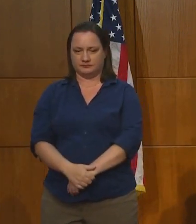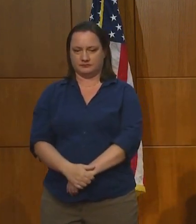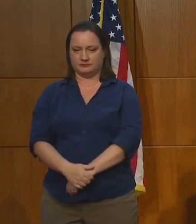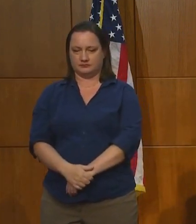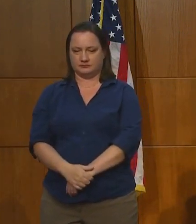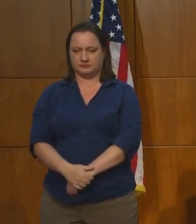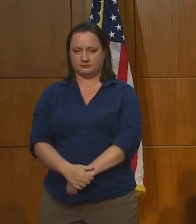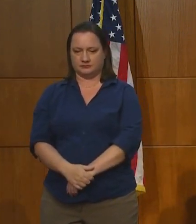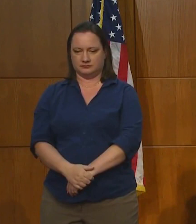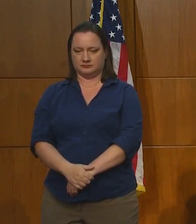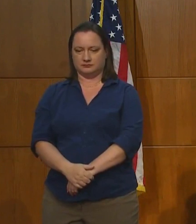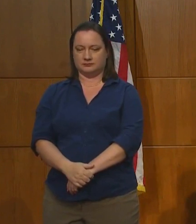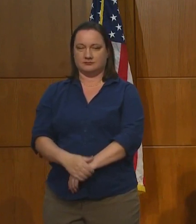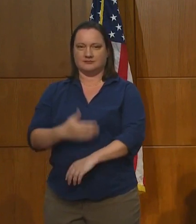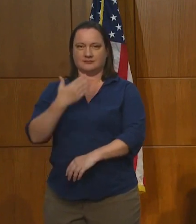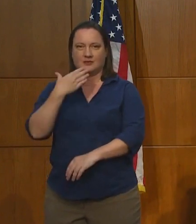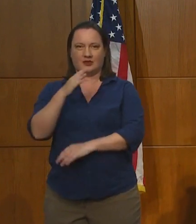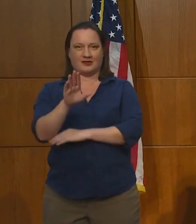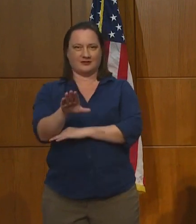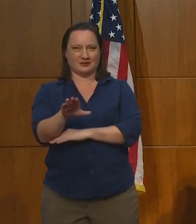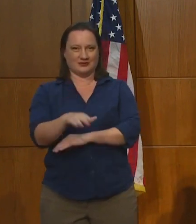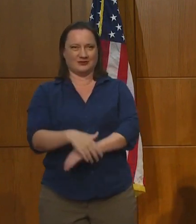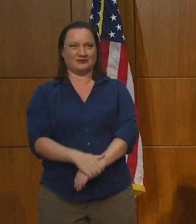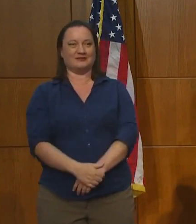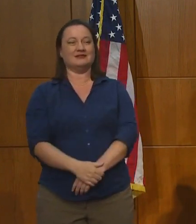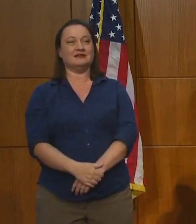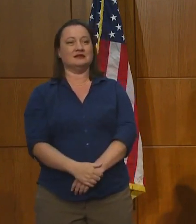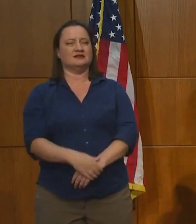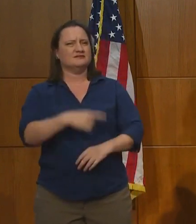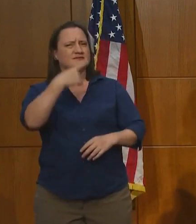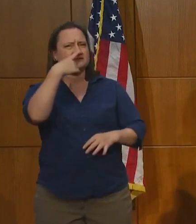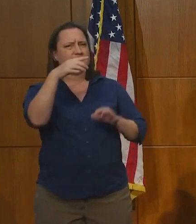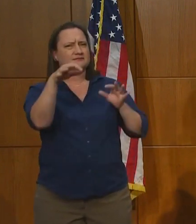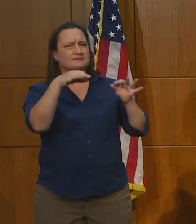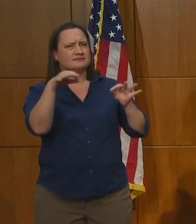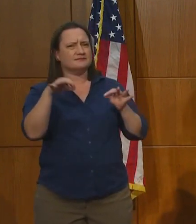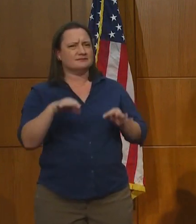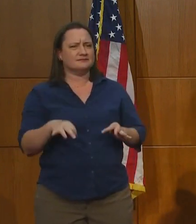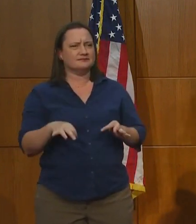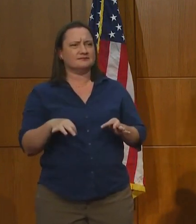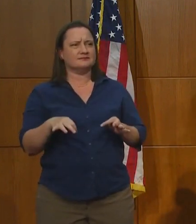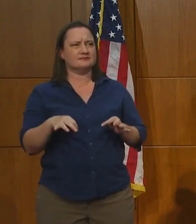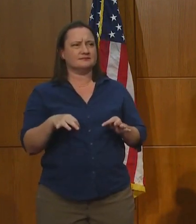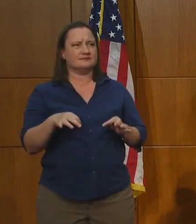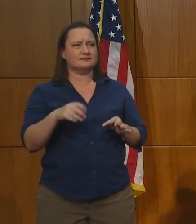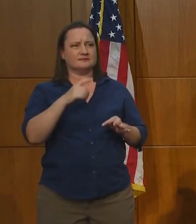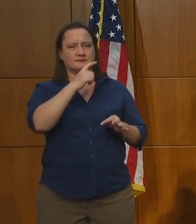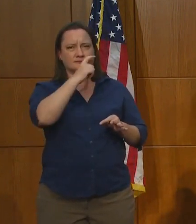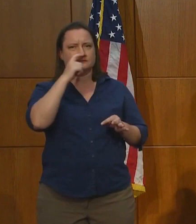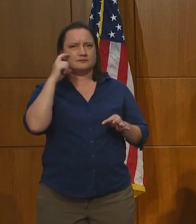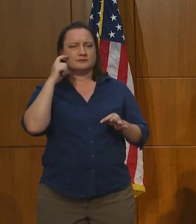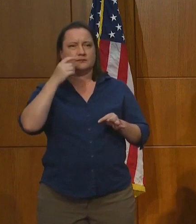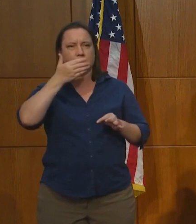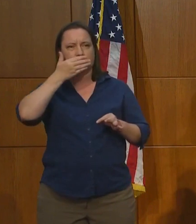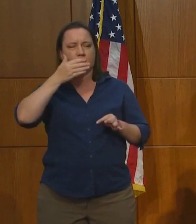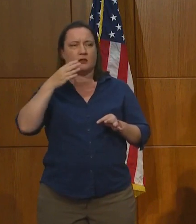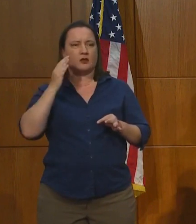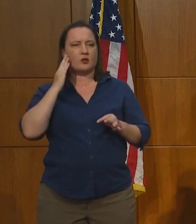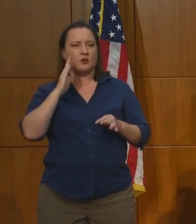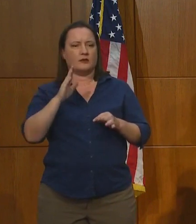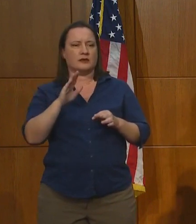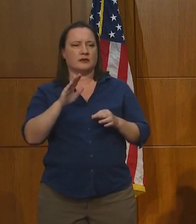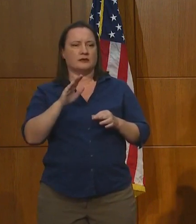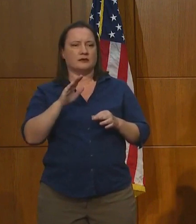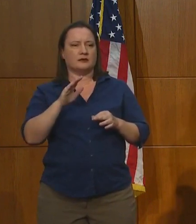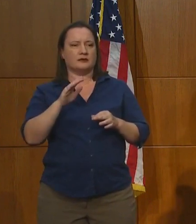Good afternoon, Governor. Could you explain a little bit more about how the masking mandate will be enforced?